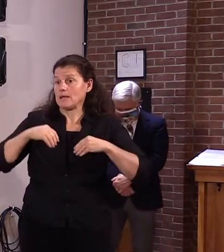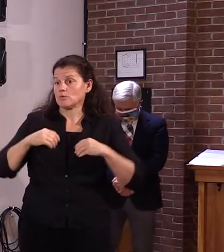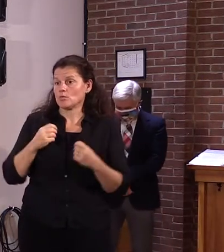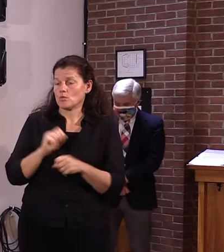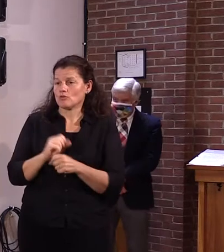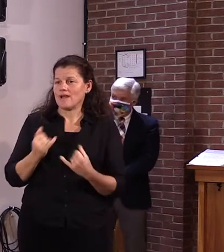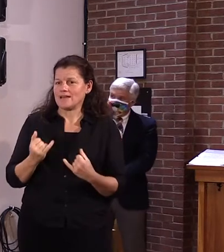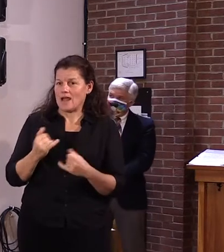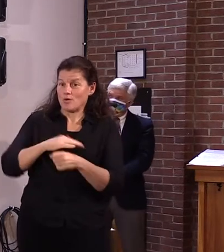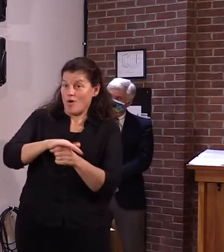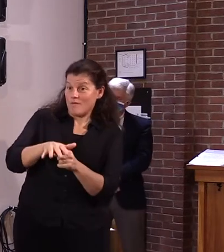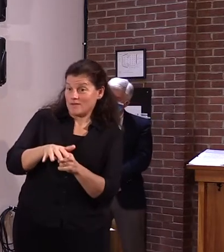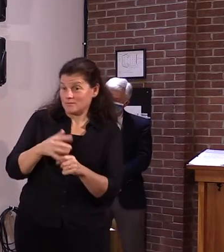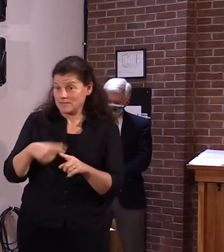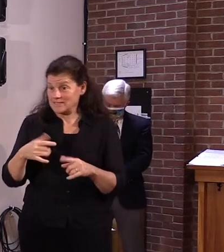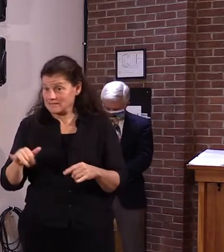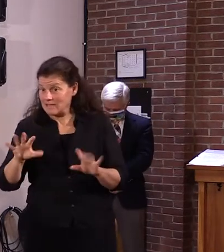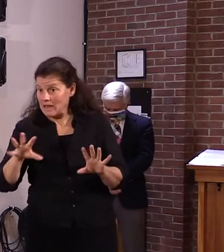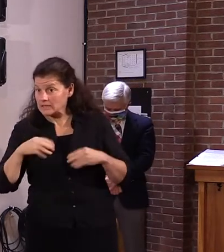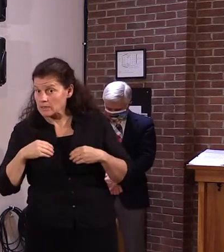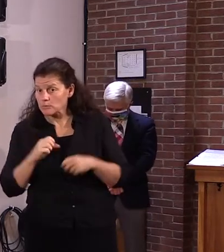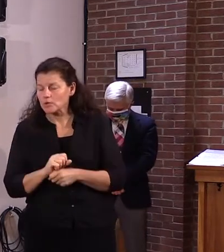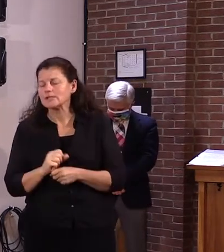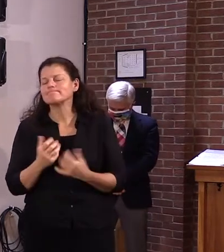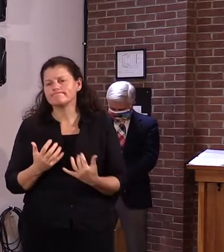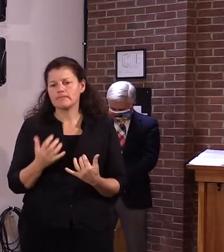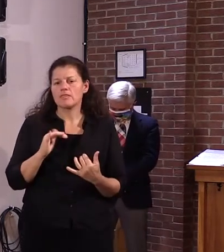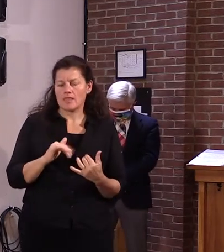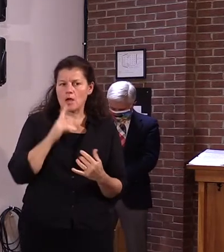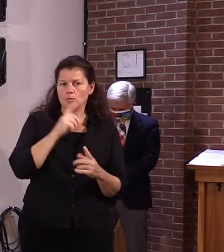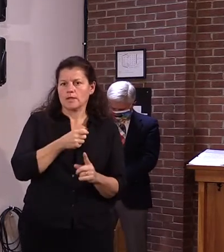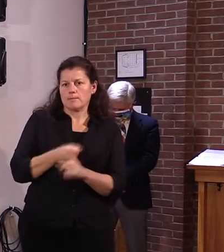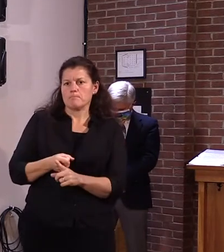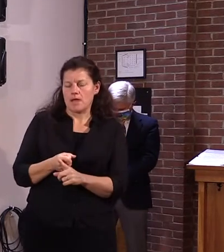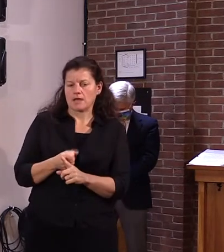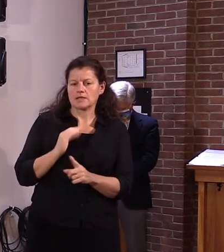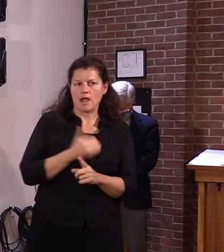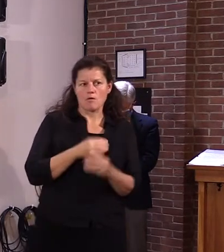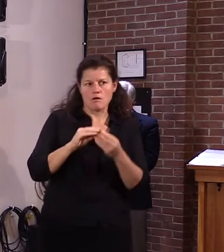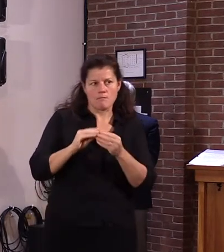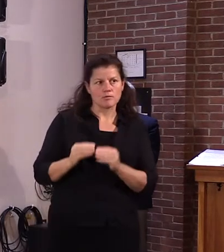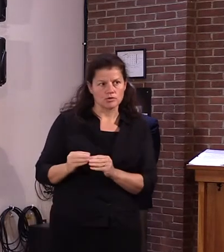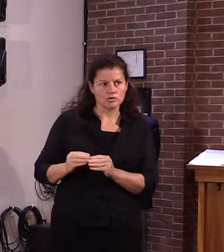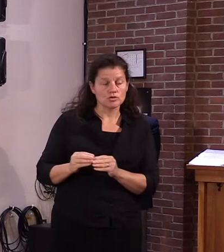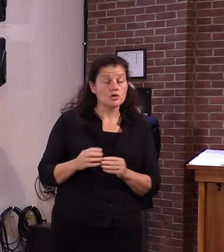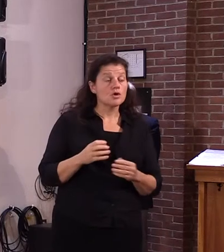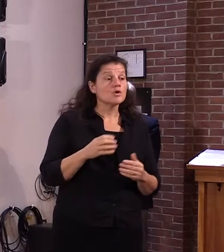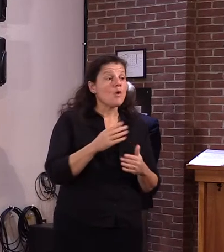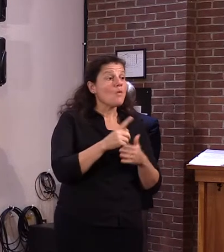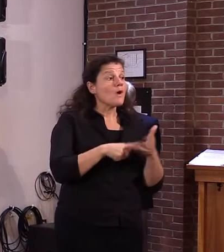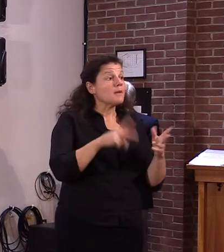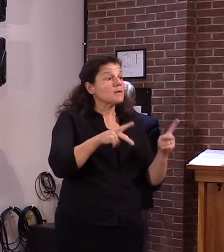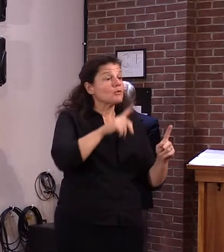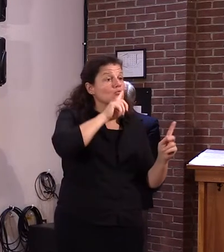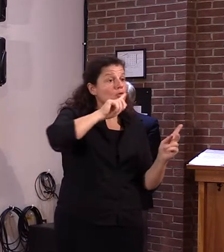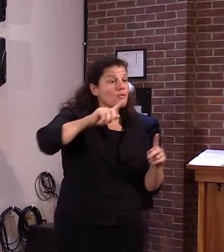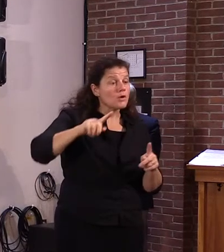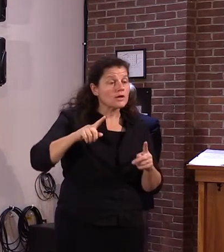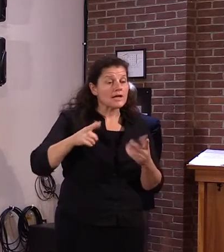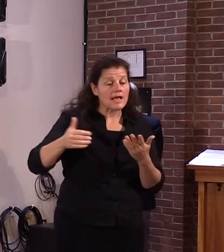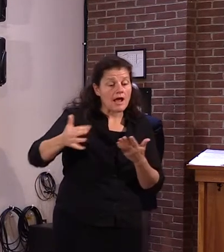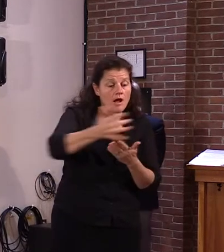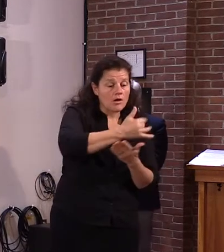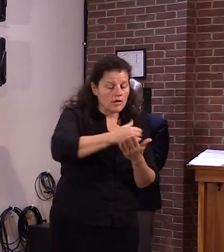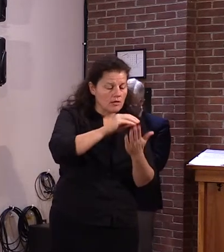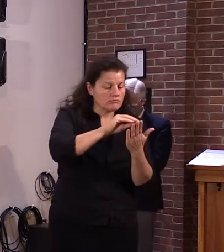provide a situation where what is actually being reported, collected, and calculated by the